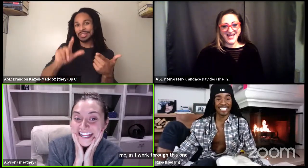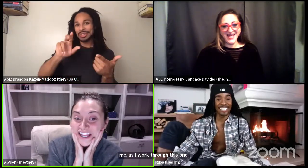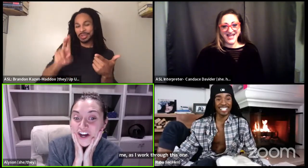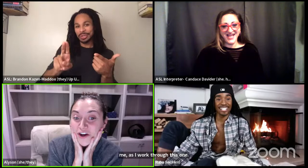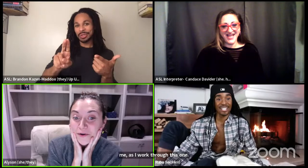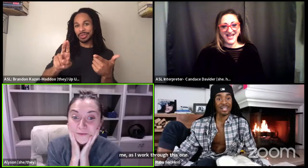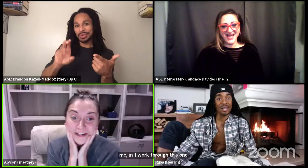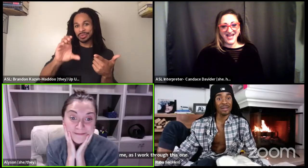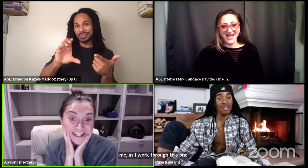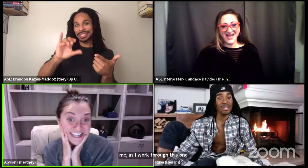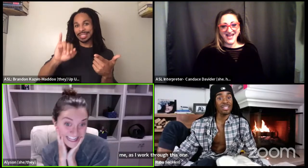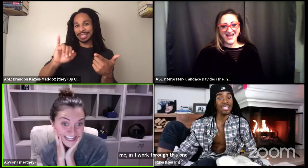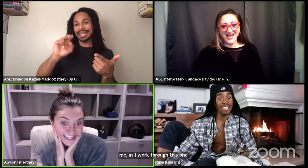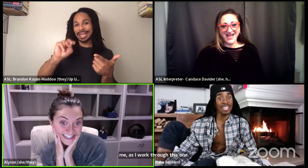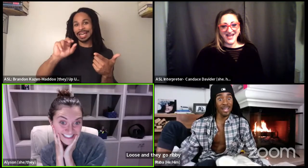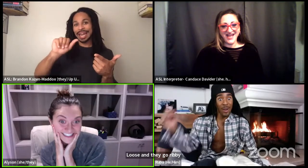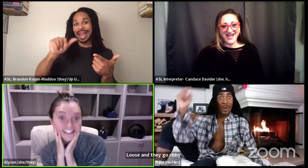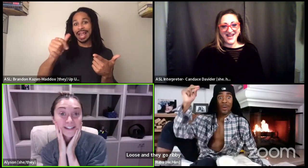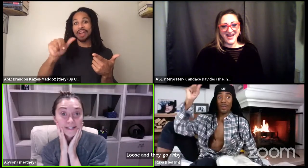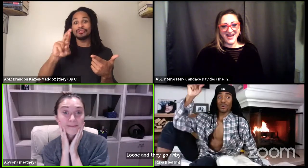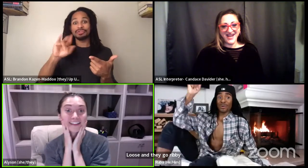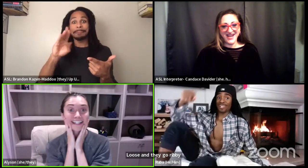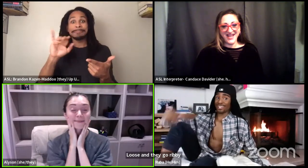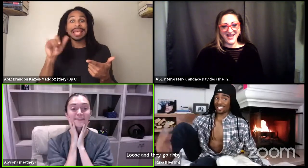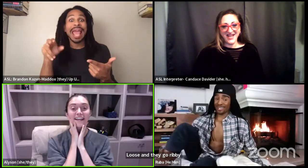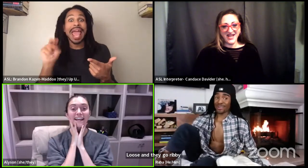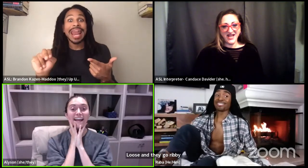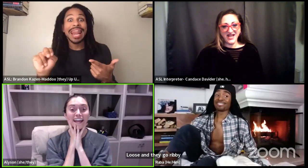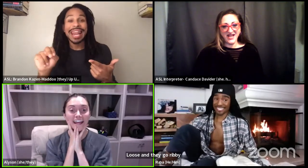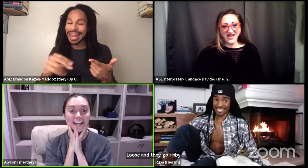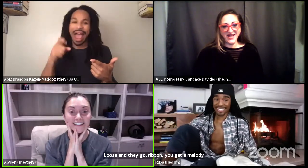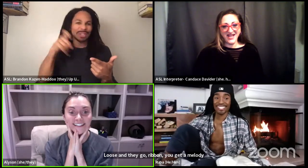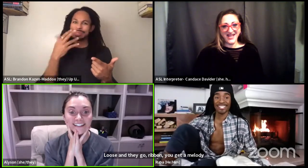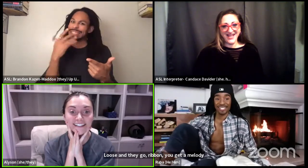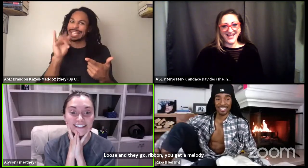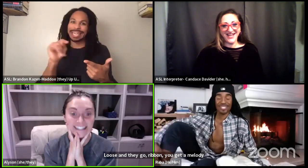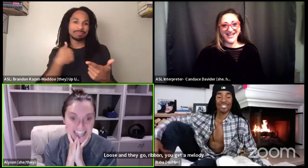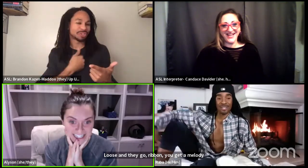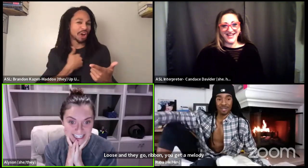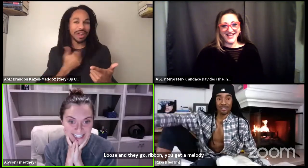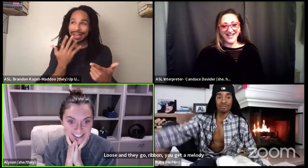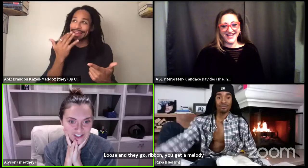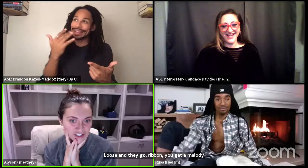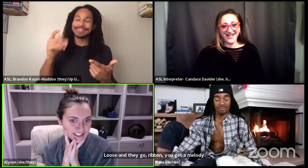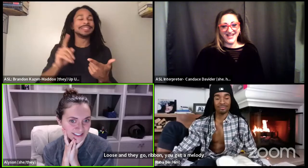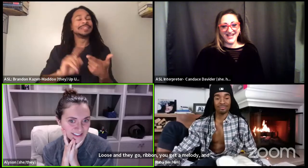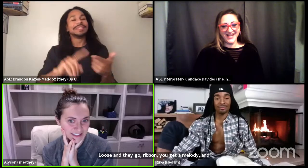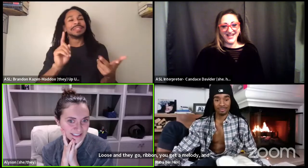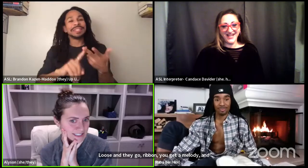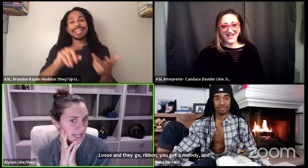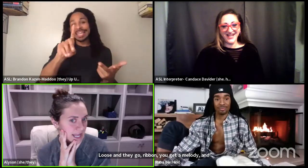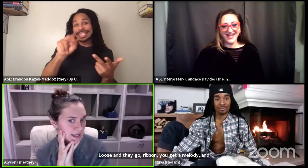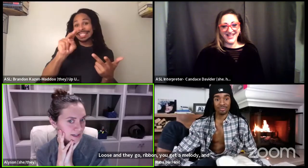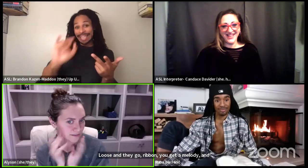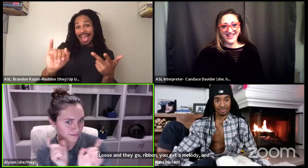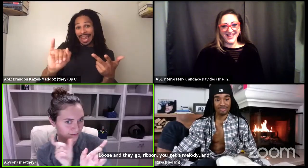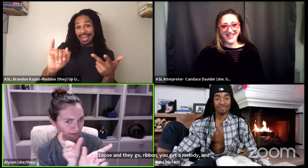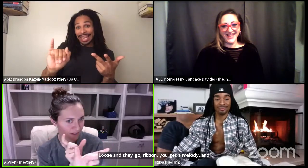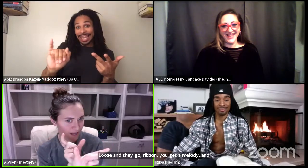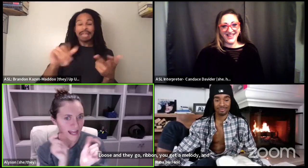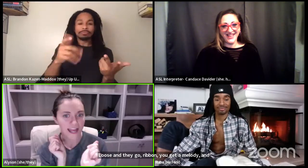Lucine Garibian. You get a melody. And Danny, just